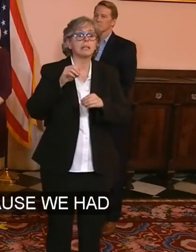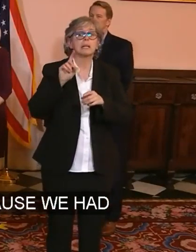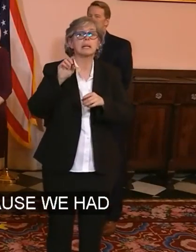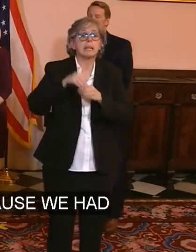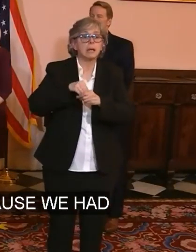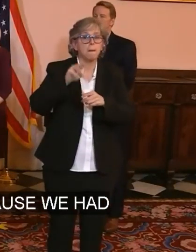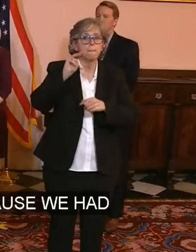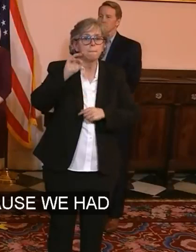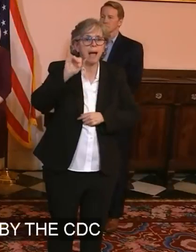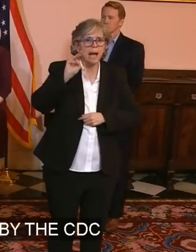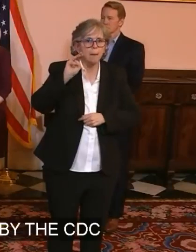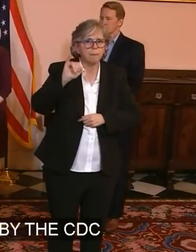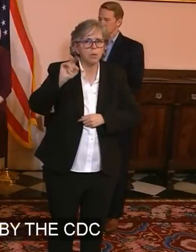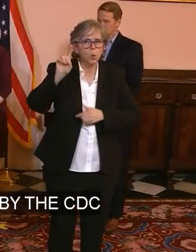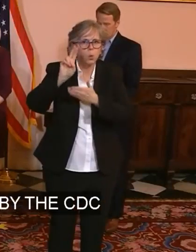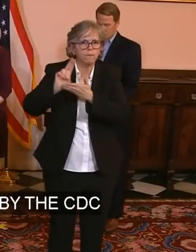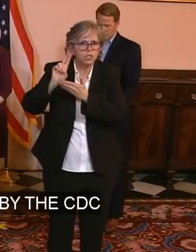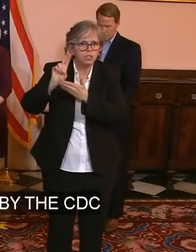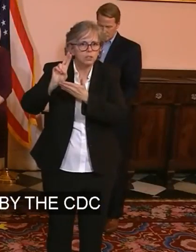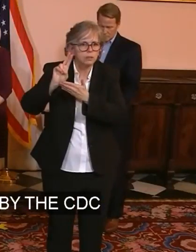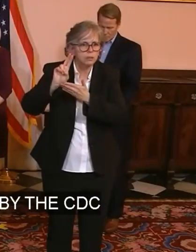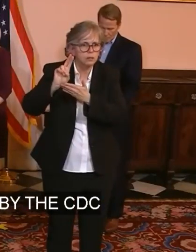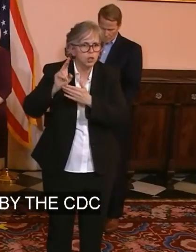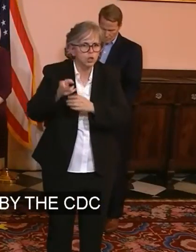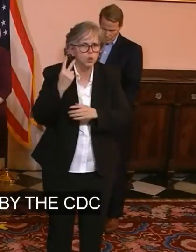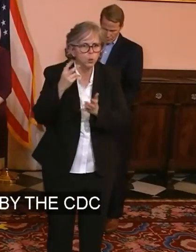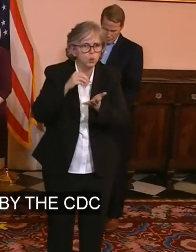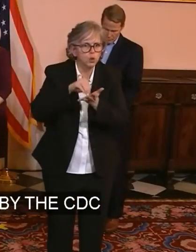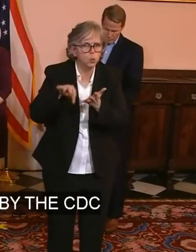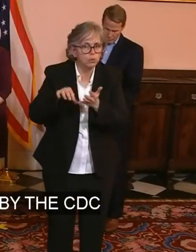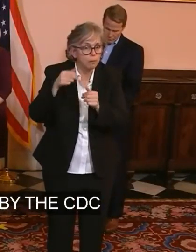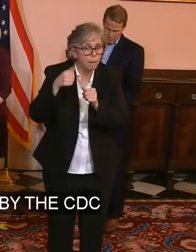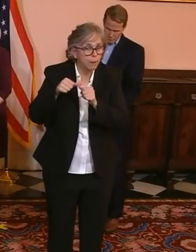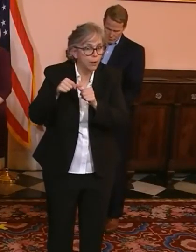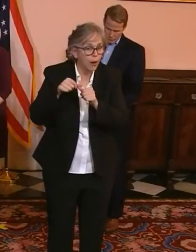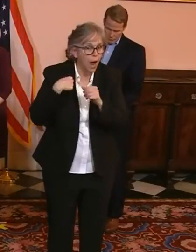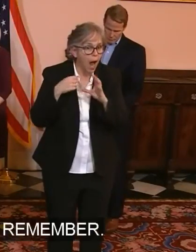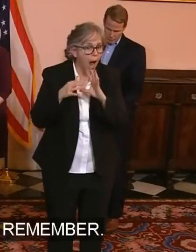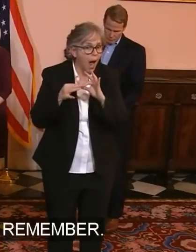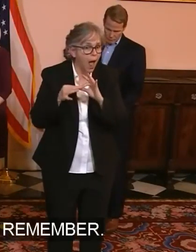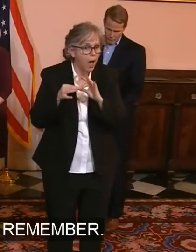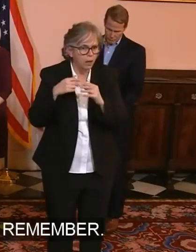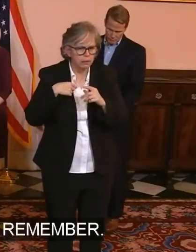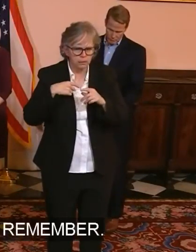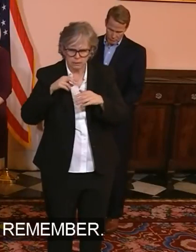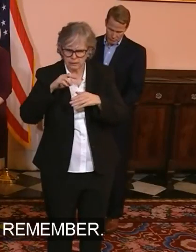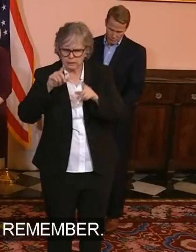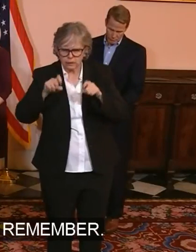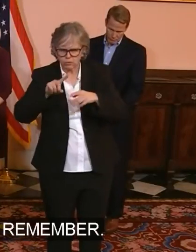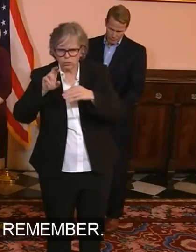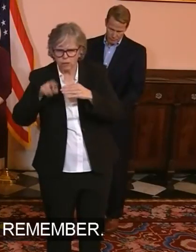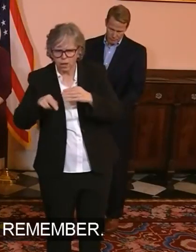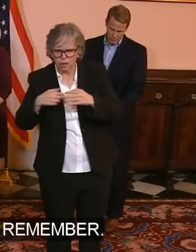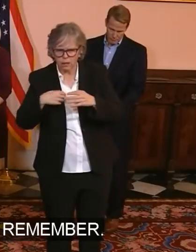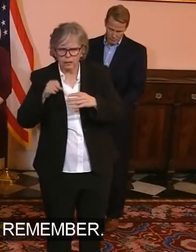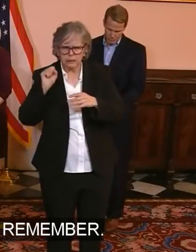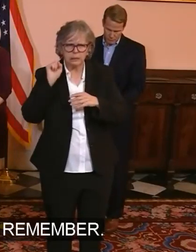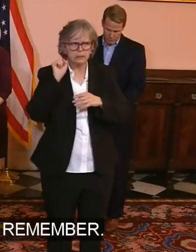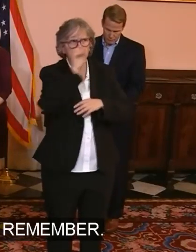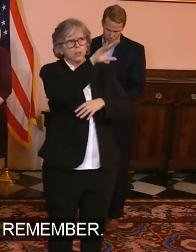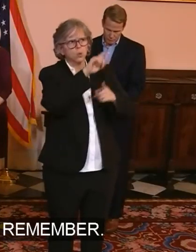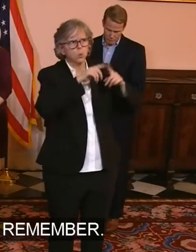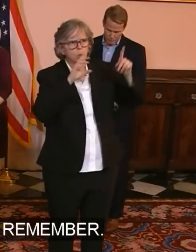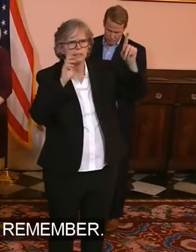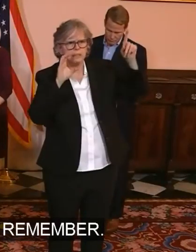you remember. And we sent our specimens to the CDC, and those test results came back not